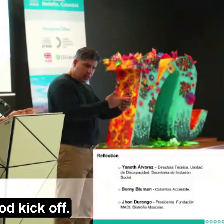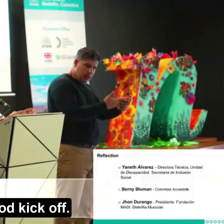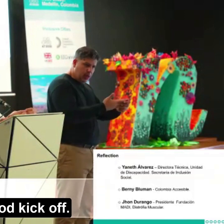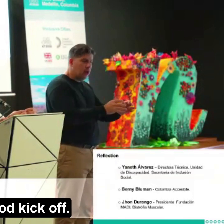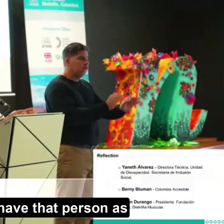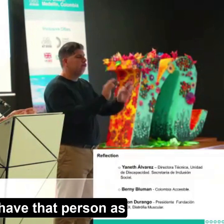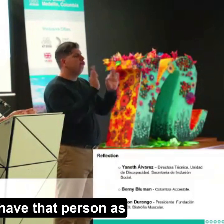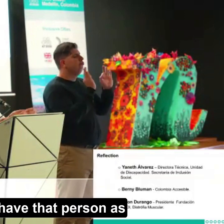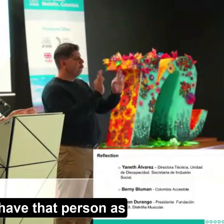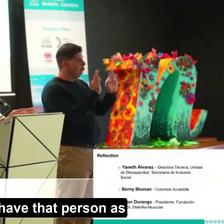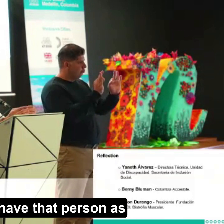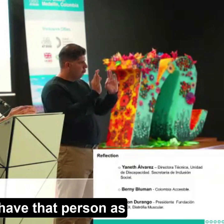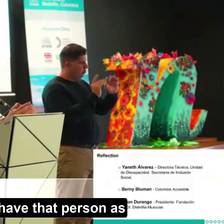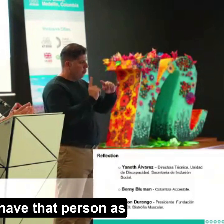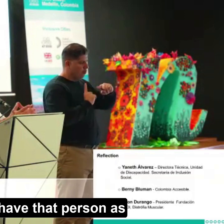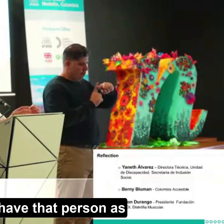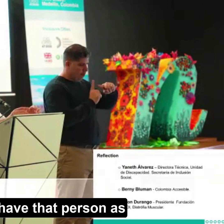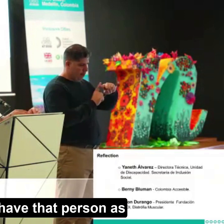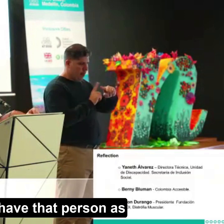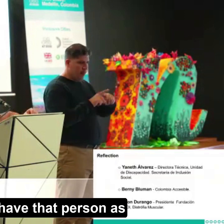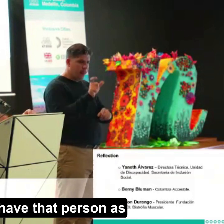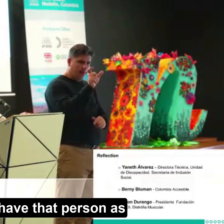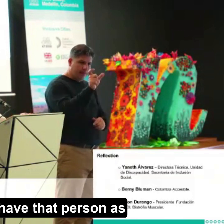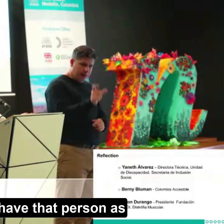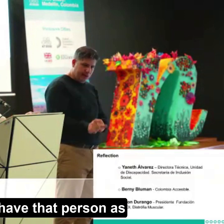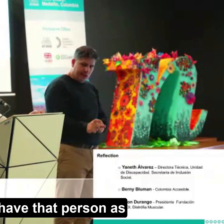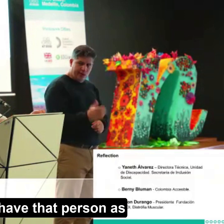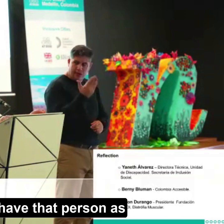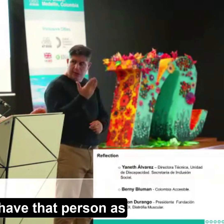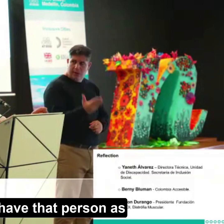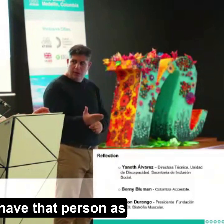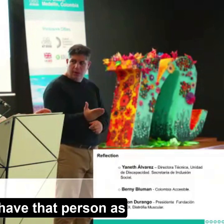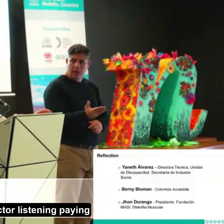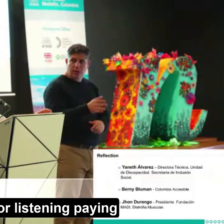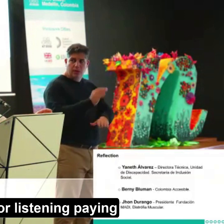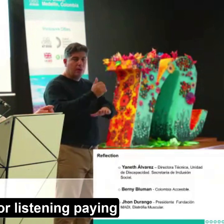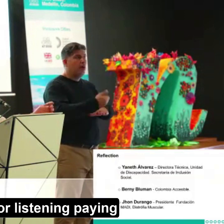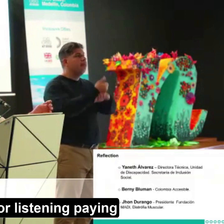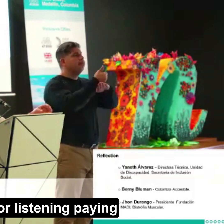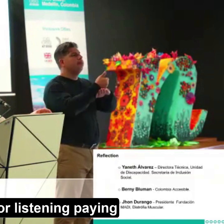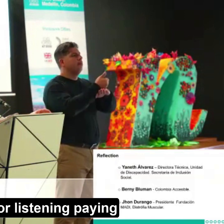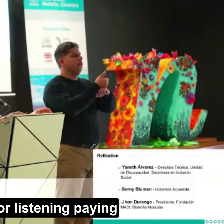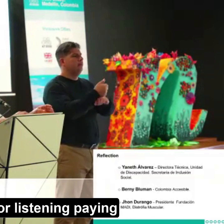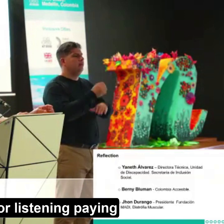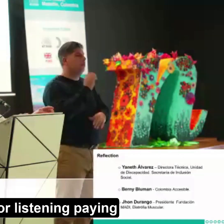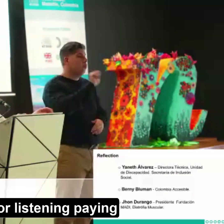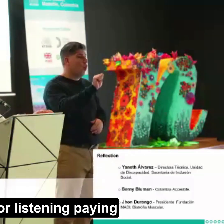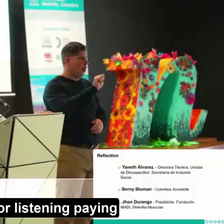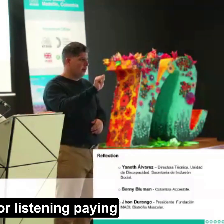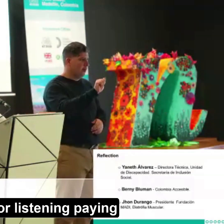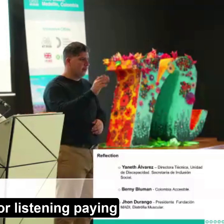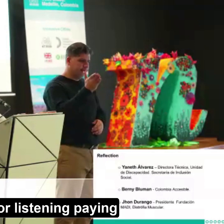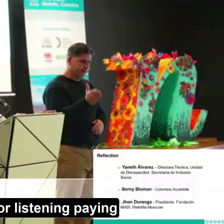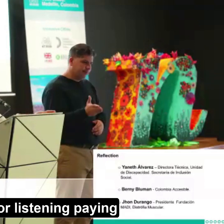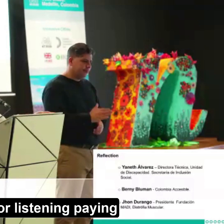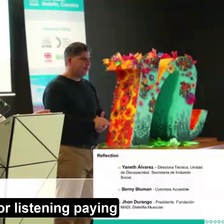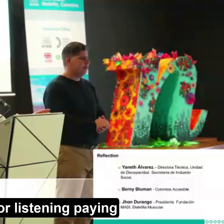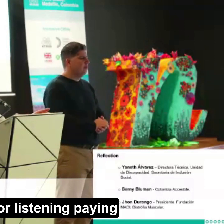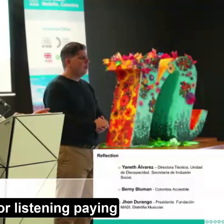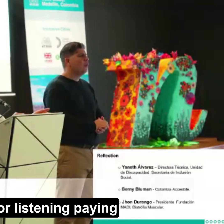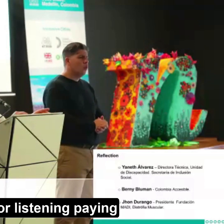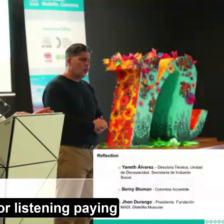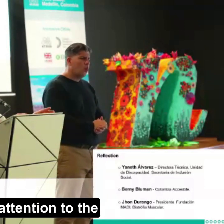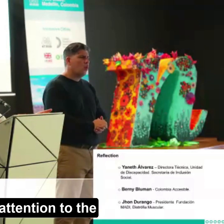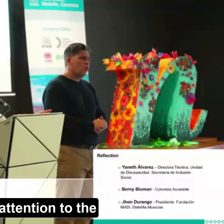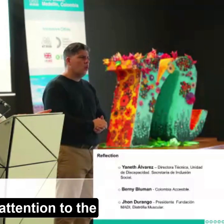really good kickoff startup to have that person as our director and